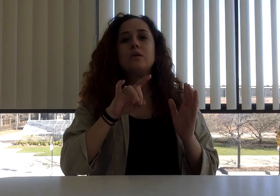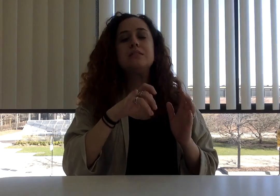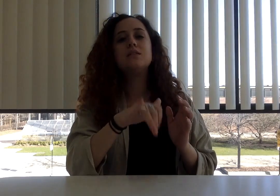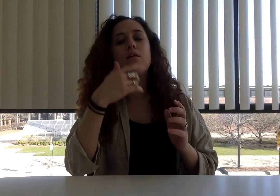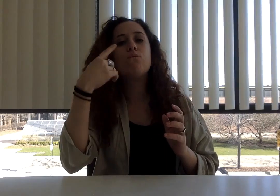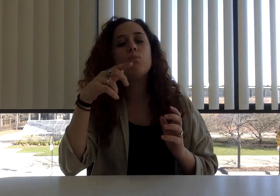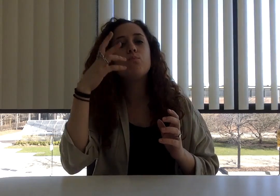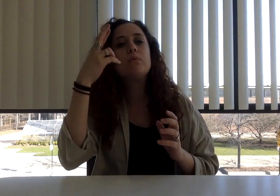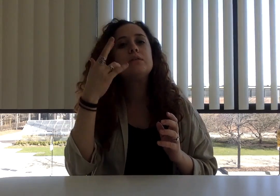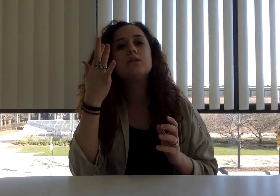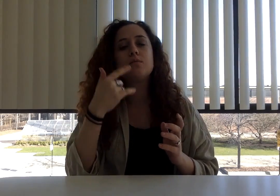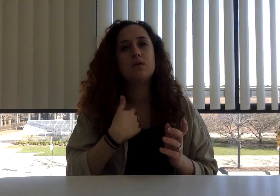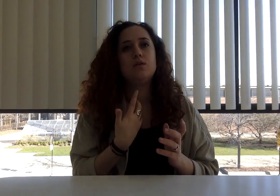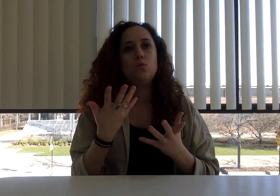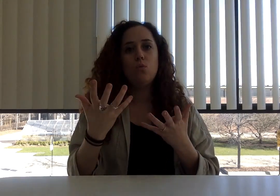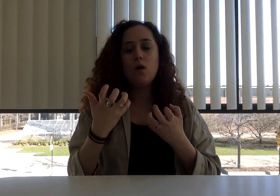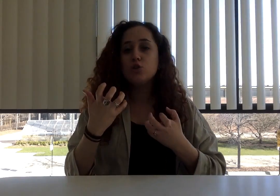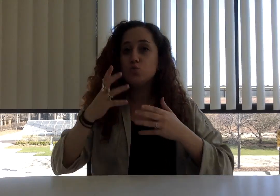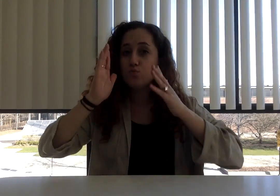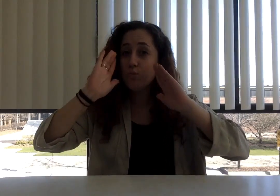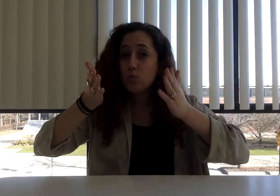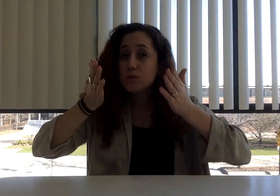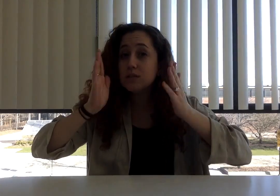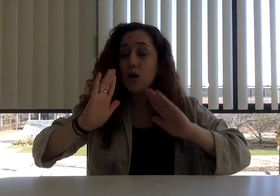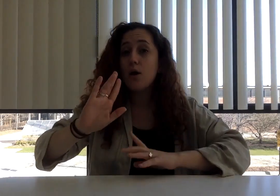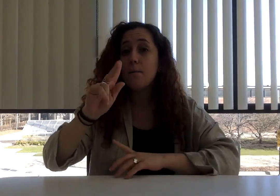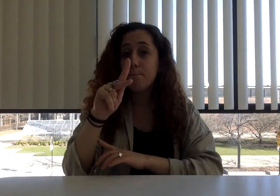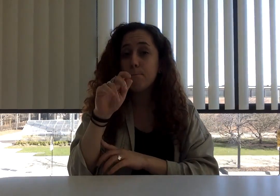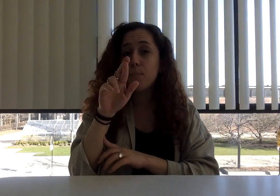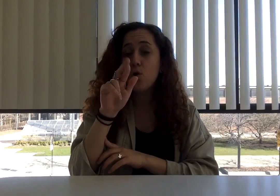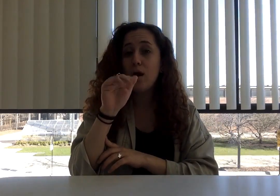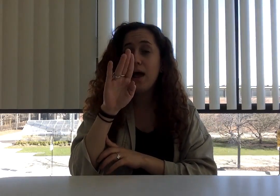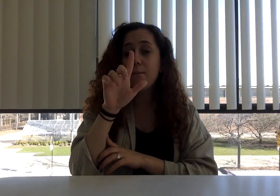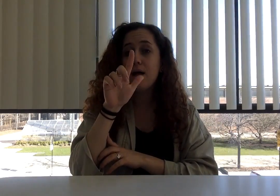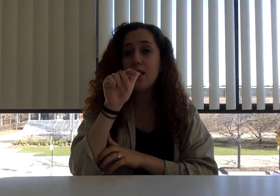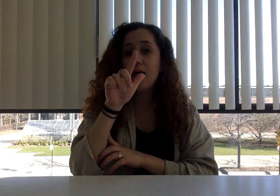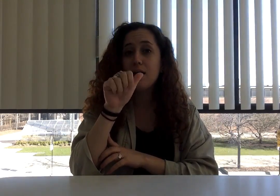parabolas and circles and cubic.